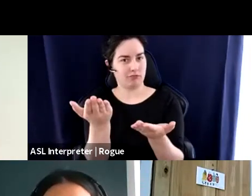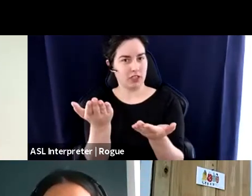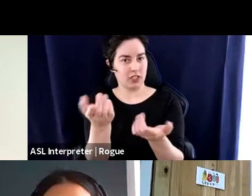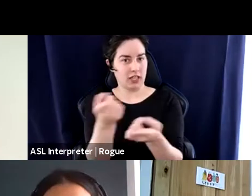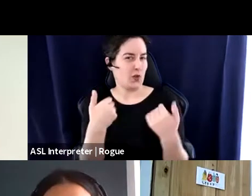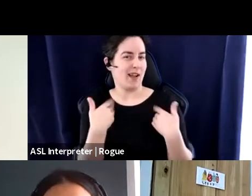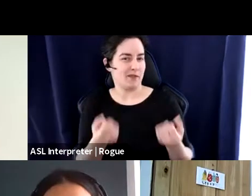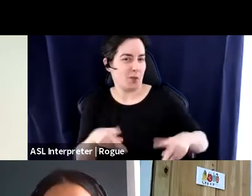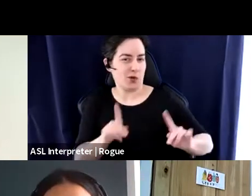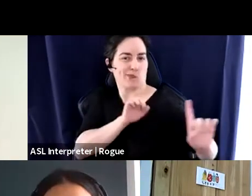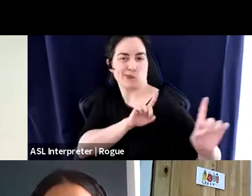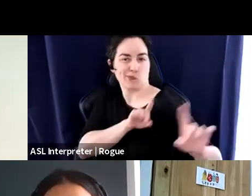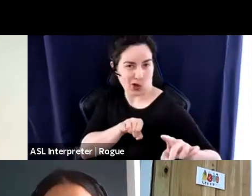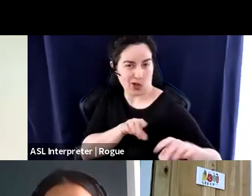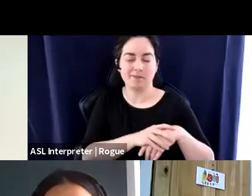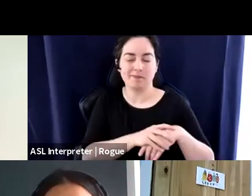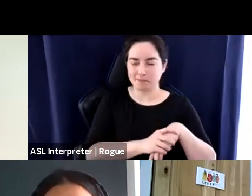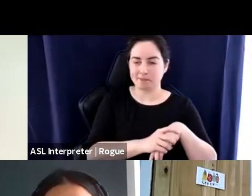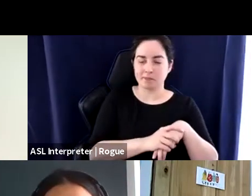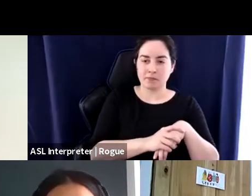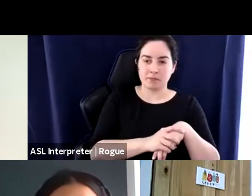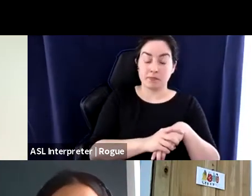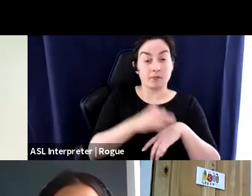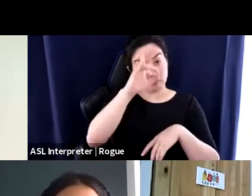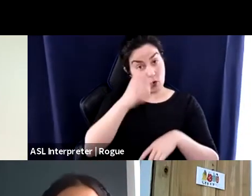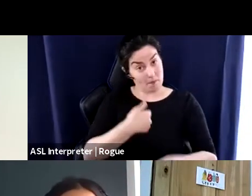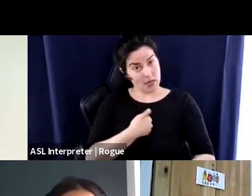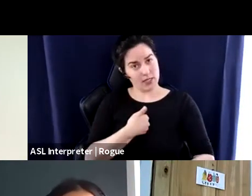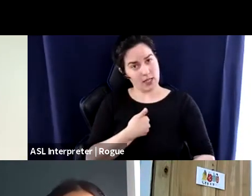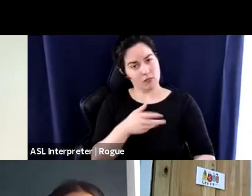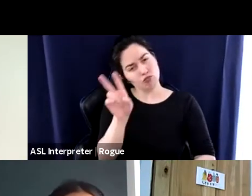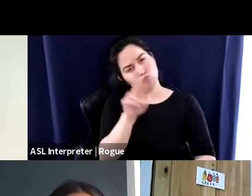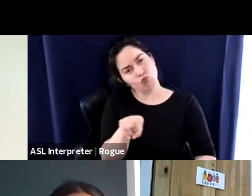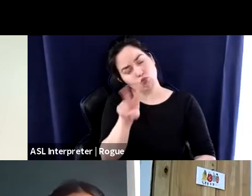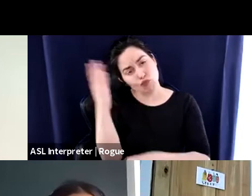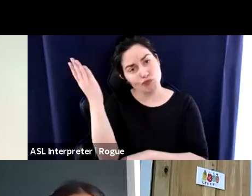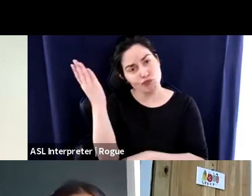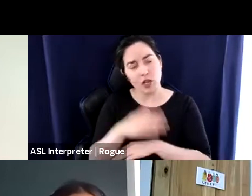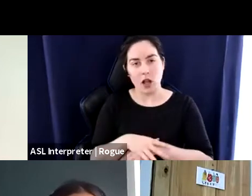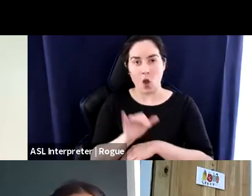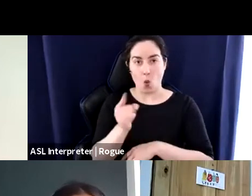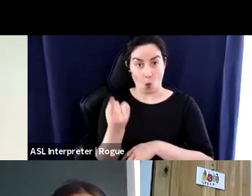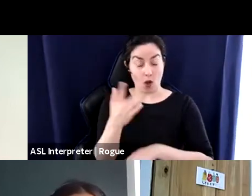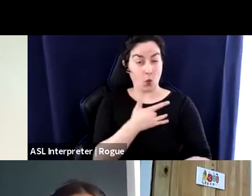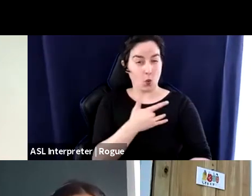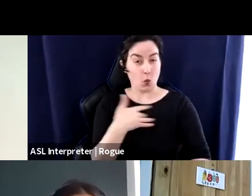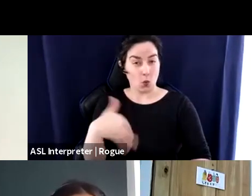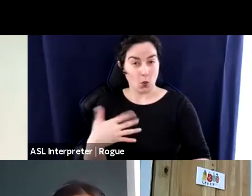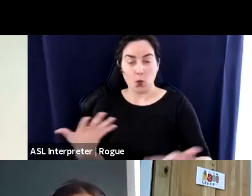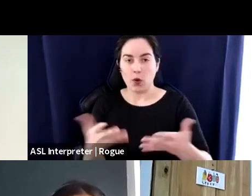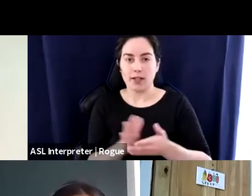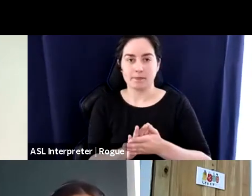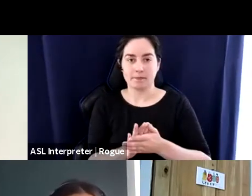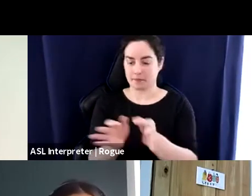to. One of the things that really stood out to me as you were presenting was the importance of